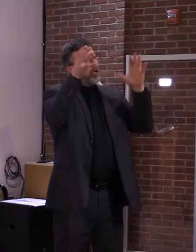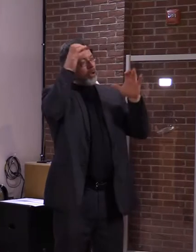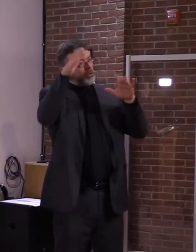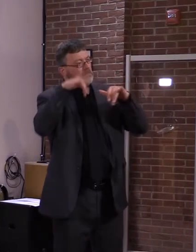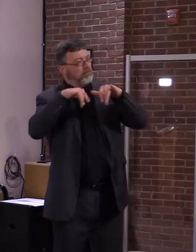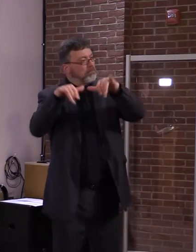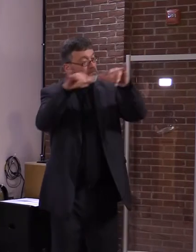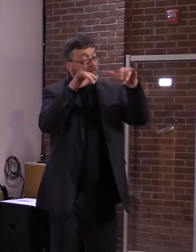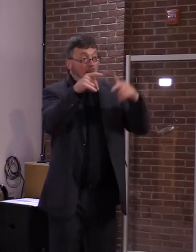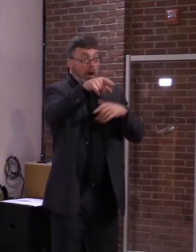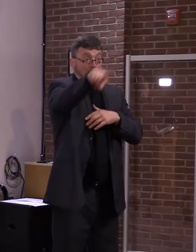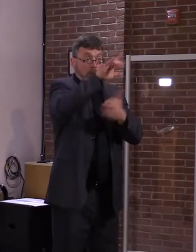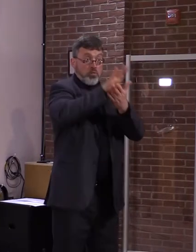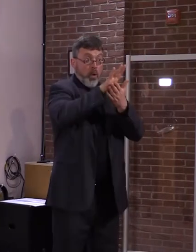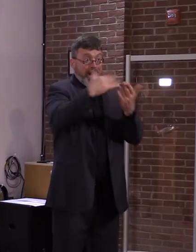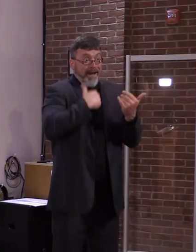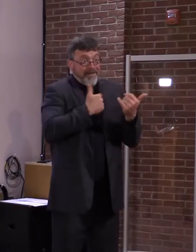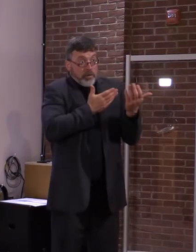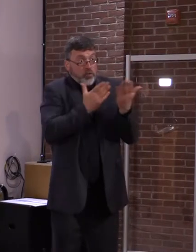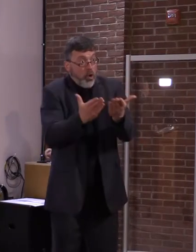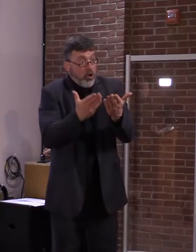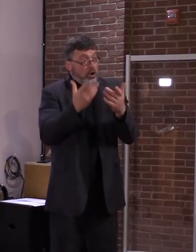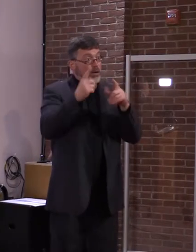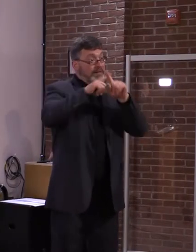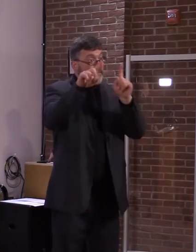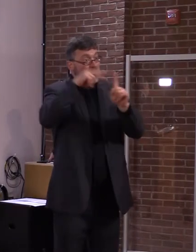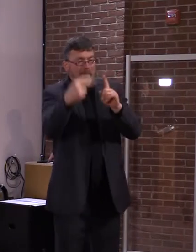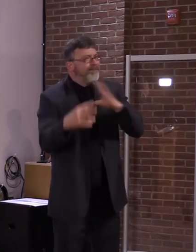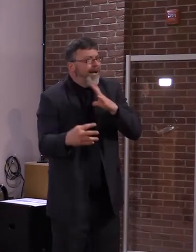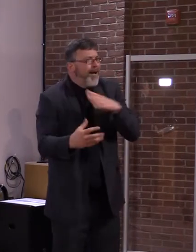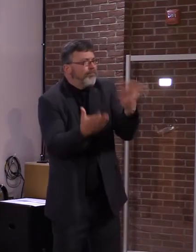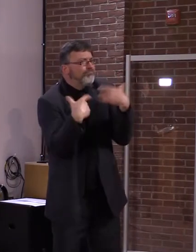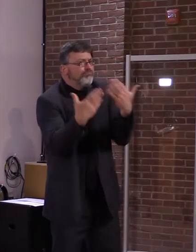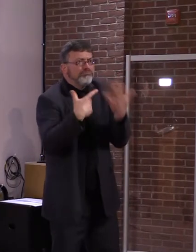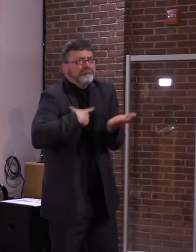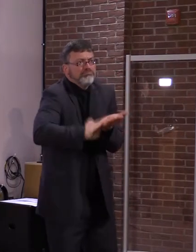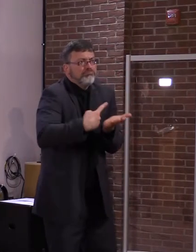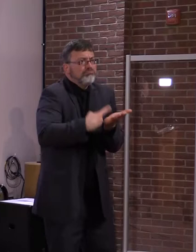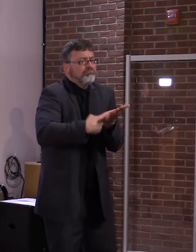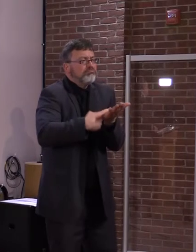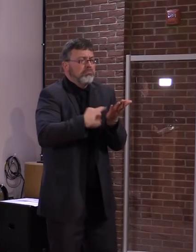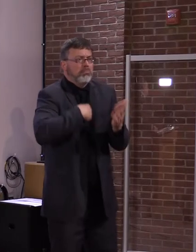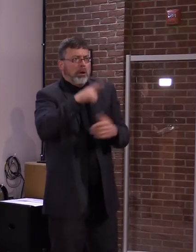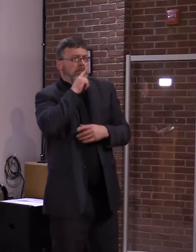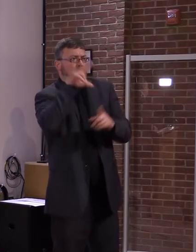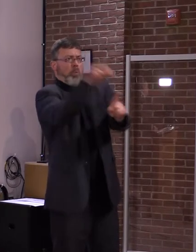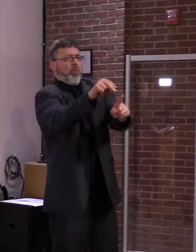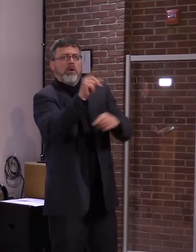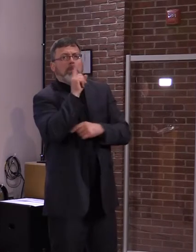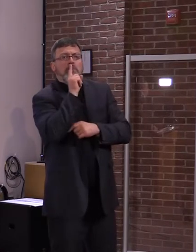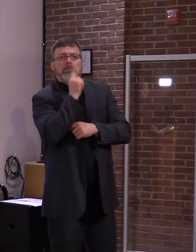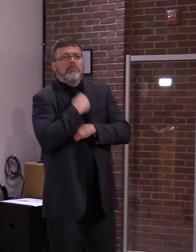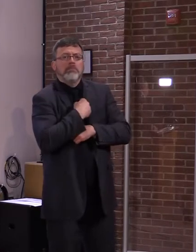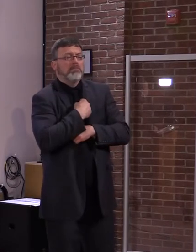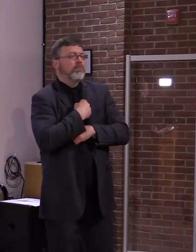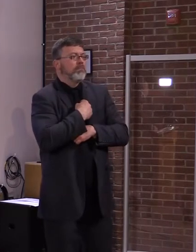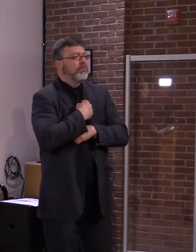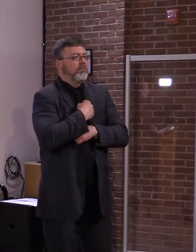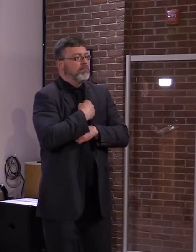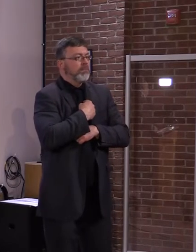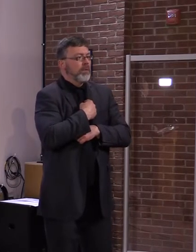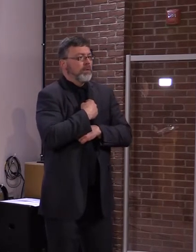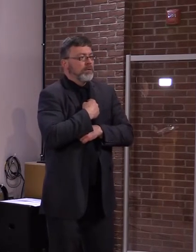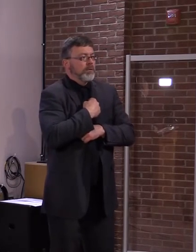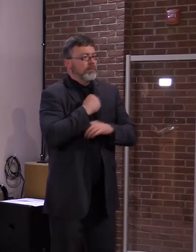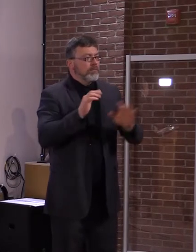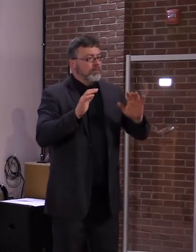would evaluate relative to our existing regulations. You know, the theme with our investment in Summer Matters and